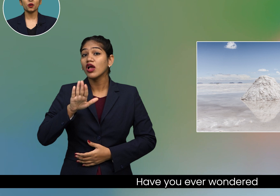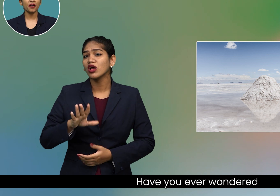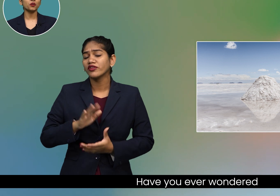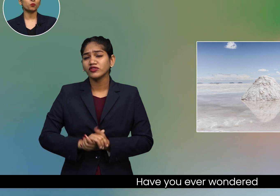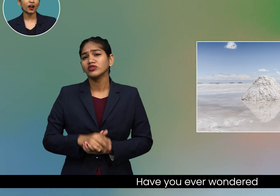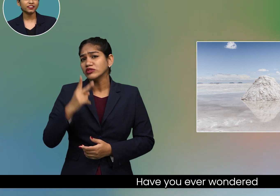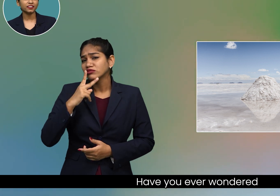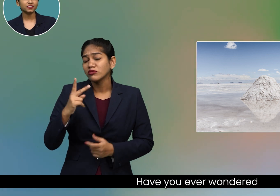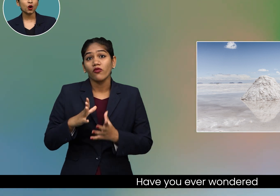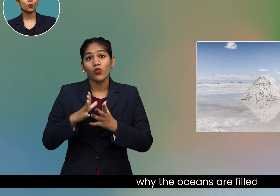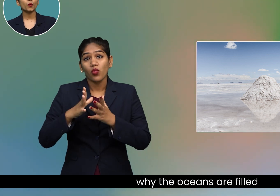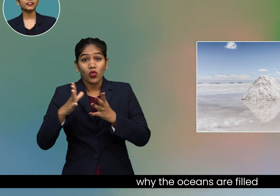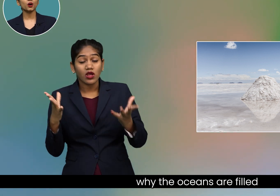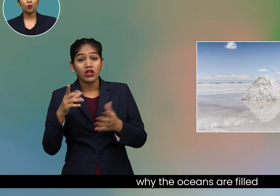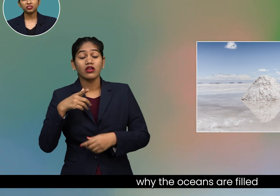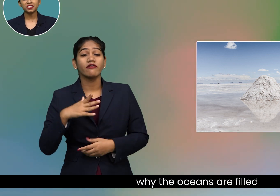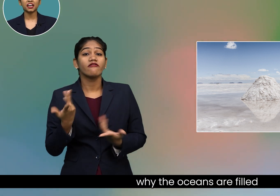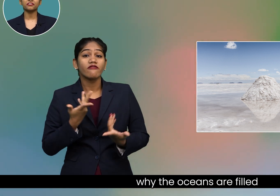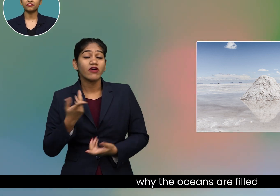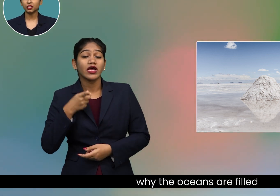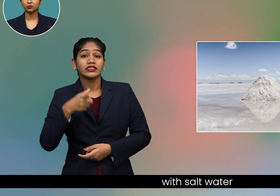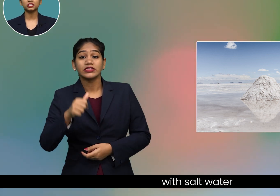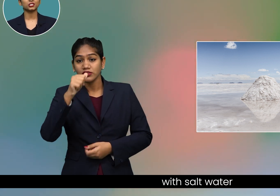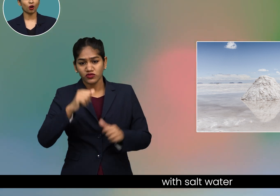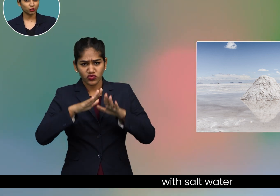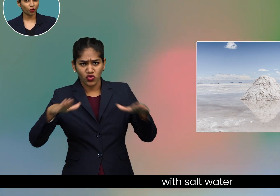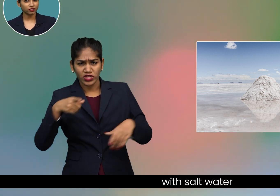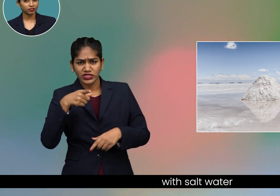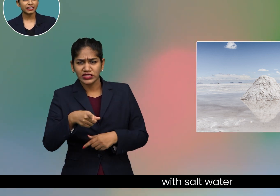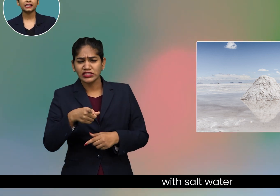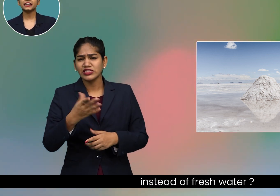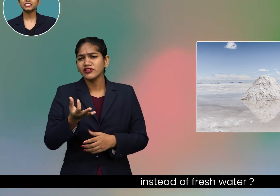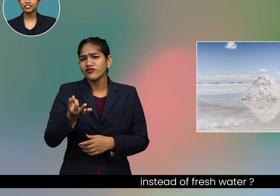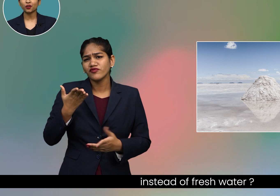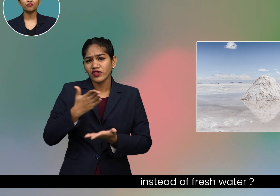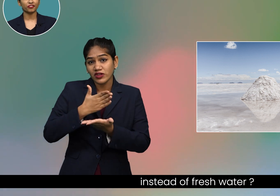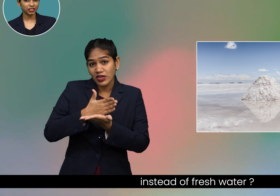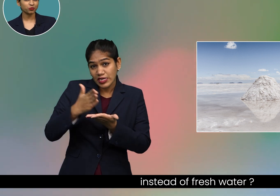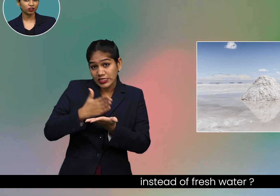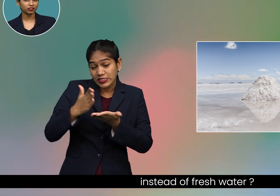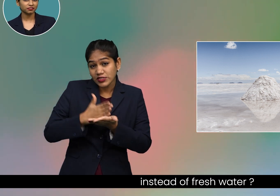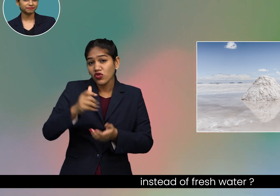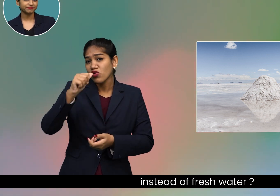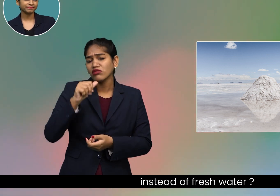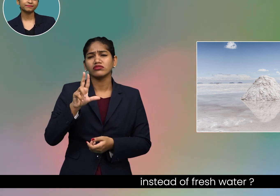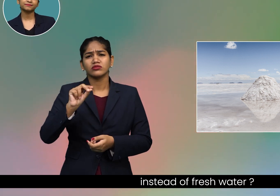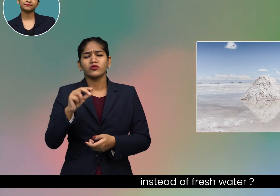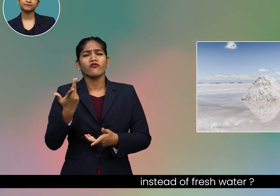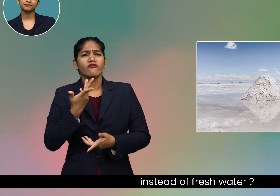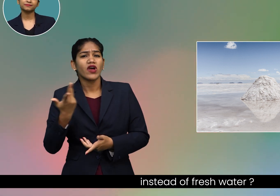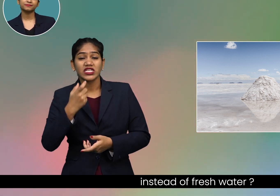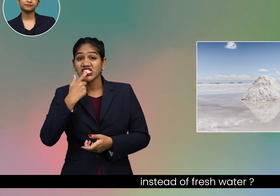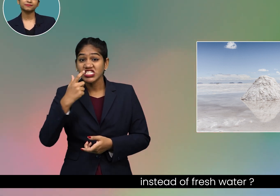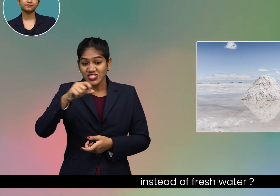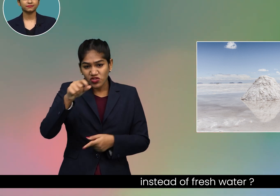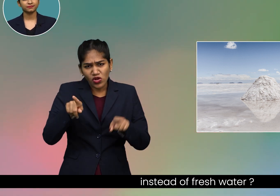Have you ever wondered why the oceans are filled with salt water instead of fresh water?